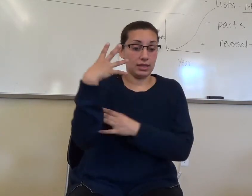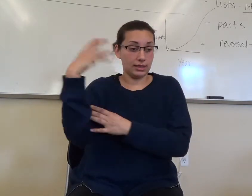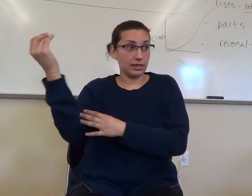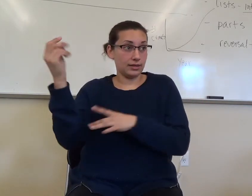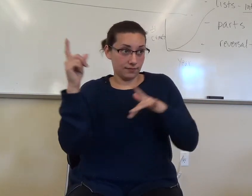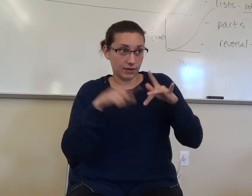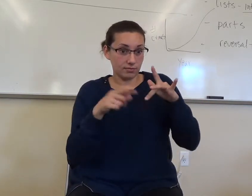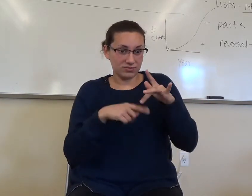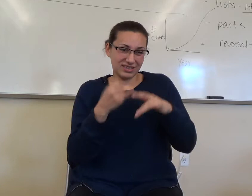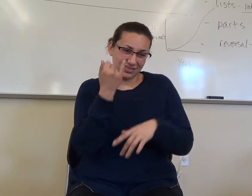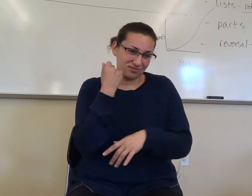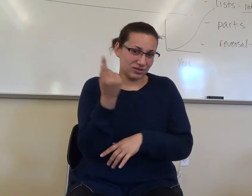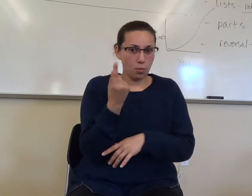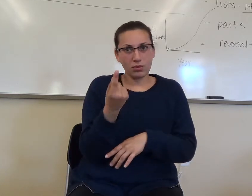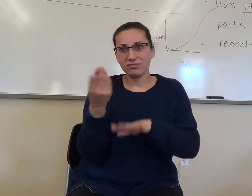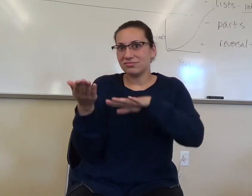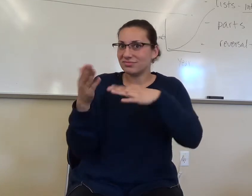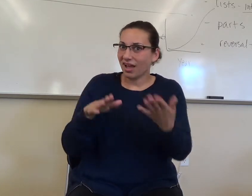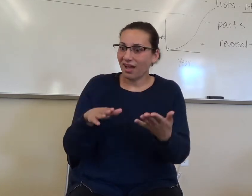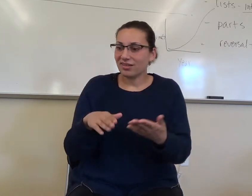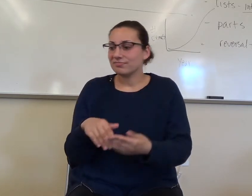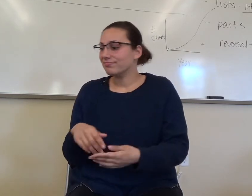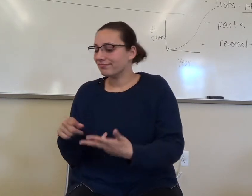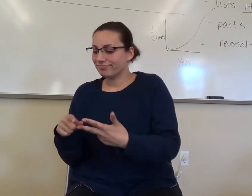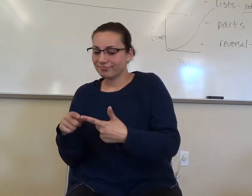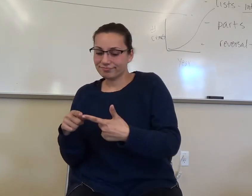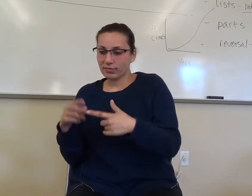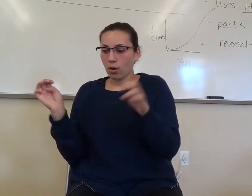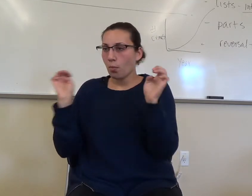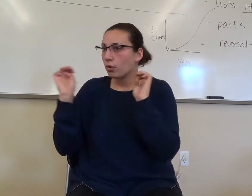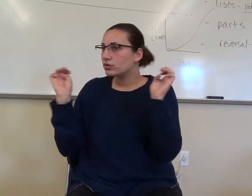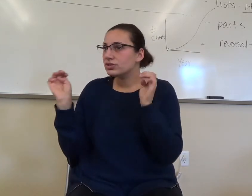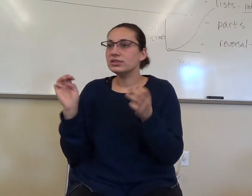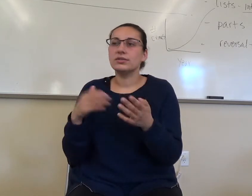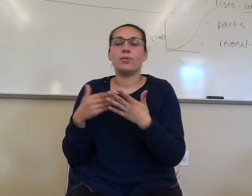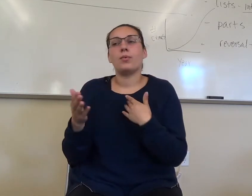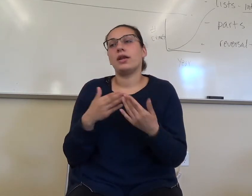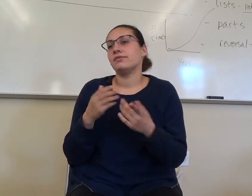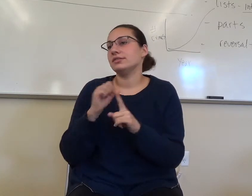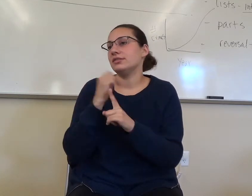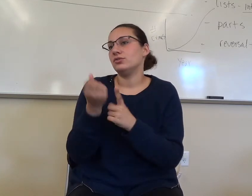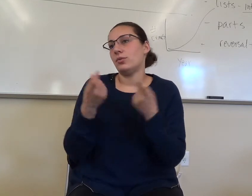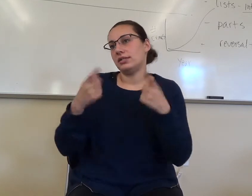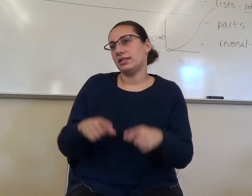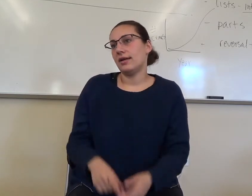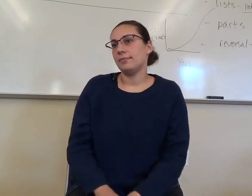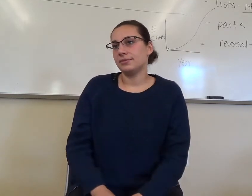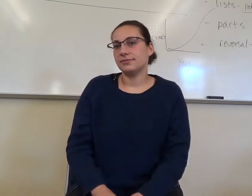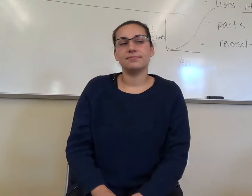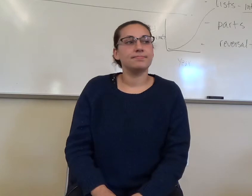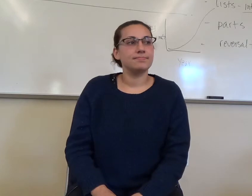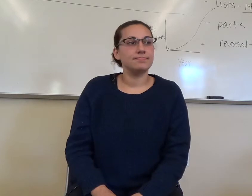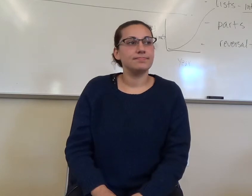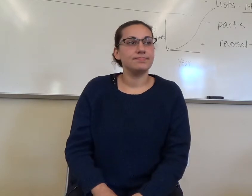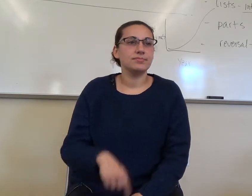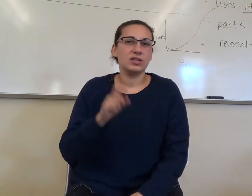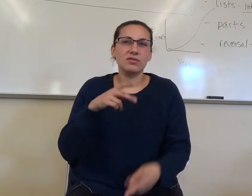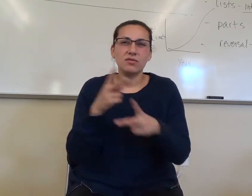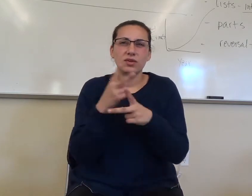somebody dies or if there's an emergency or something, okay? Yeah, so that, we gotta figure that out. How does